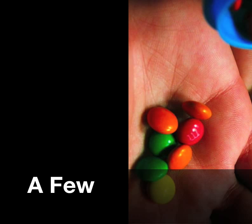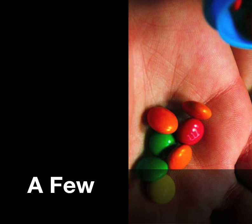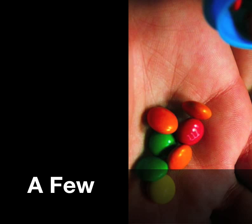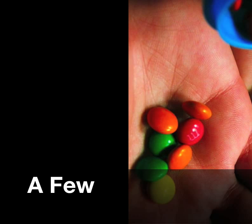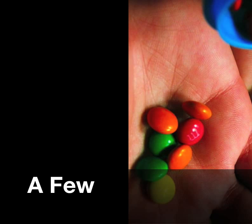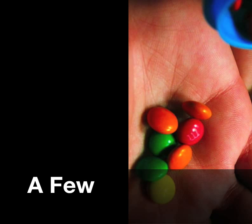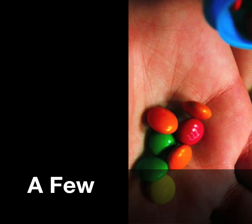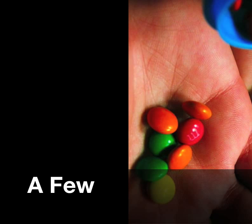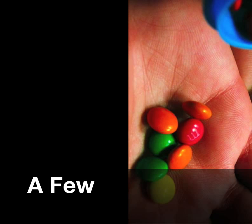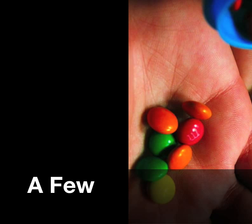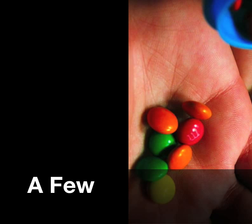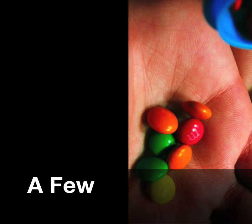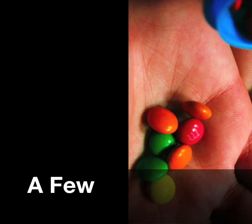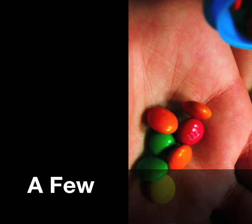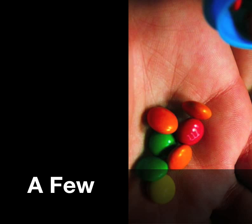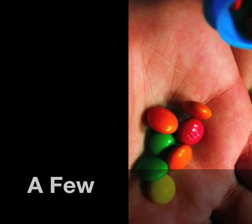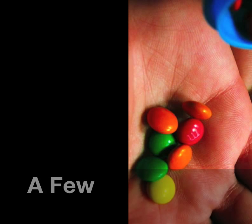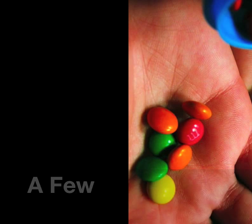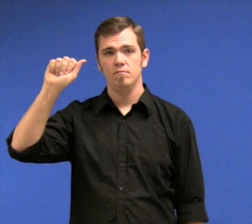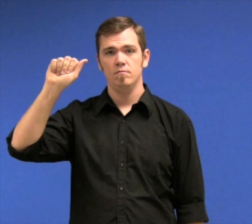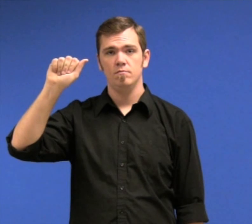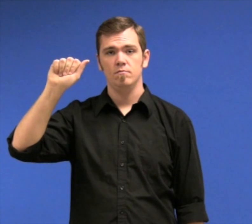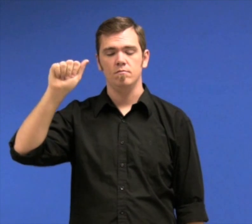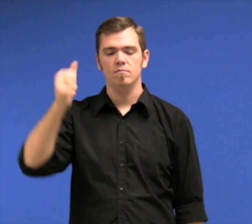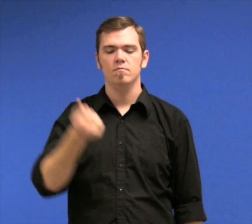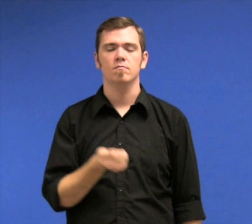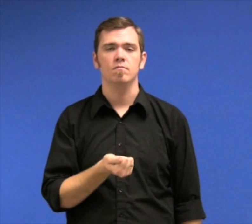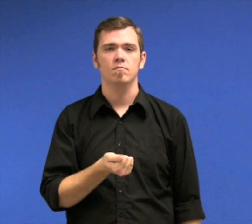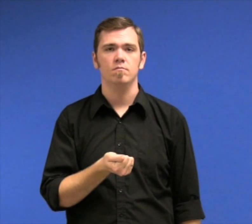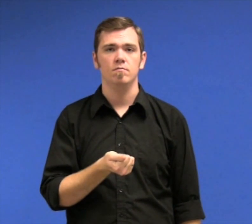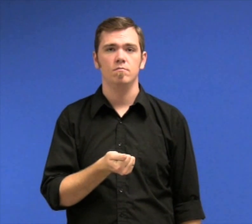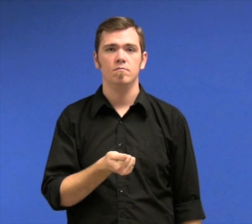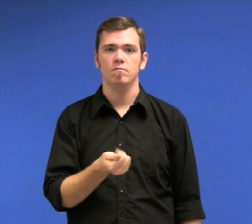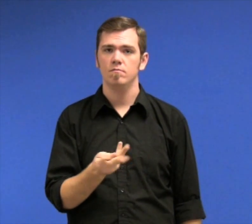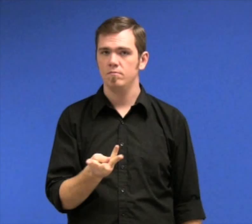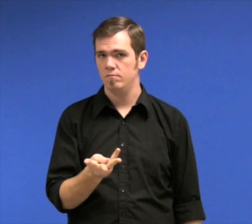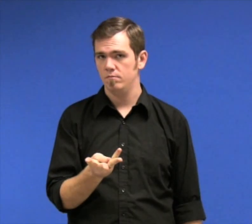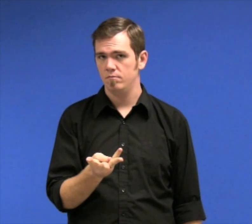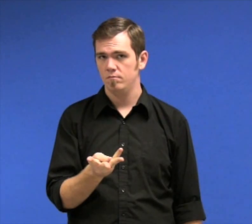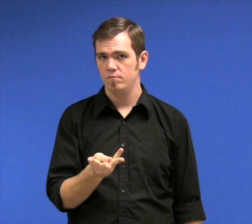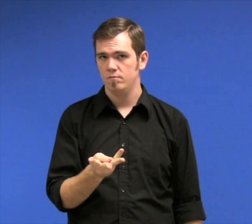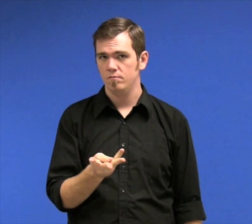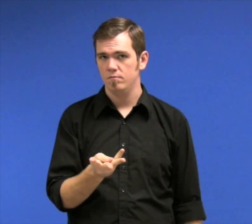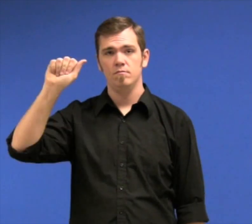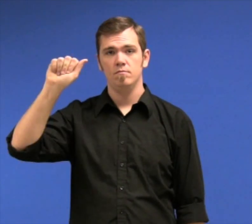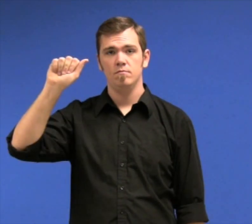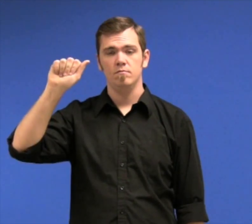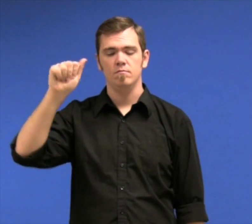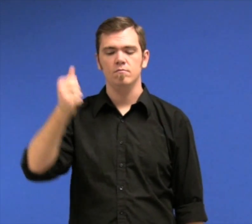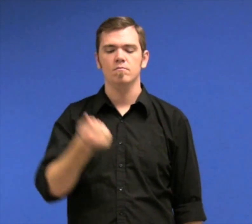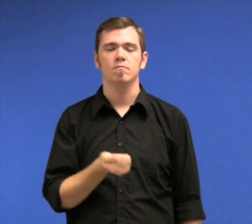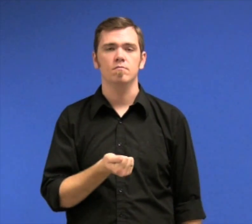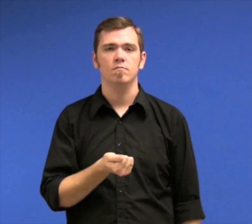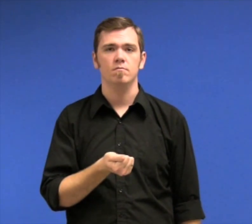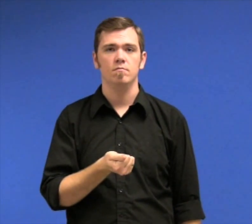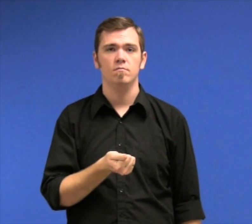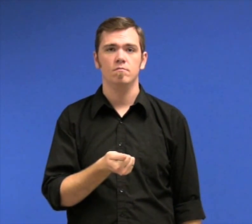few, as in a few of something, starts with an A hand and it goes into a 4, so it's a few. A few.